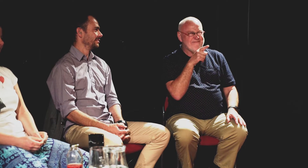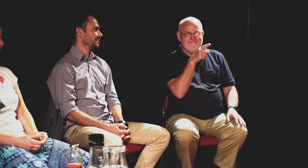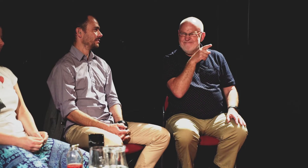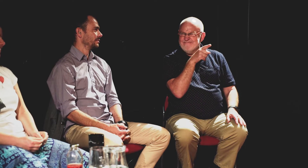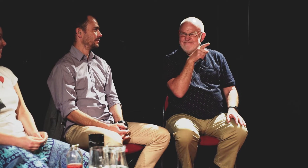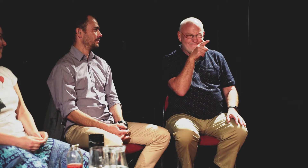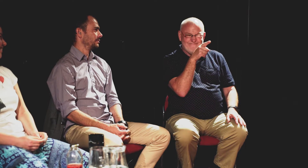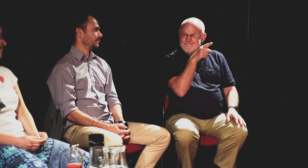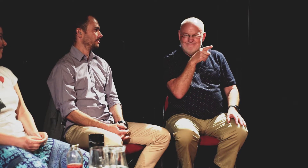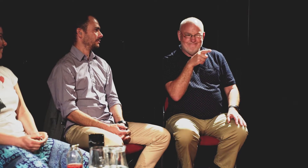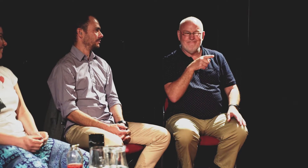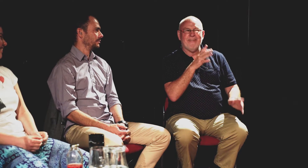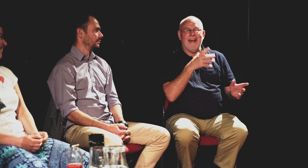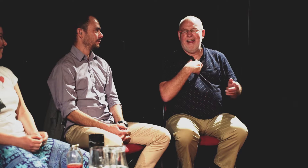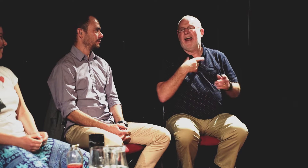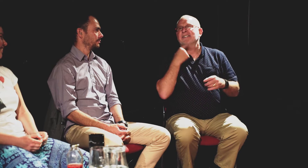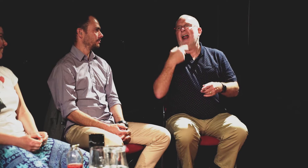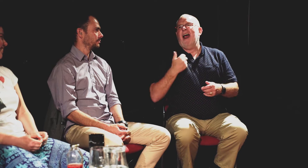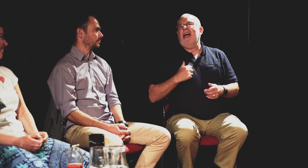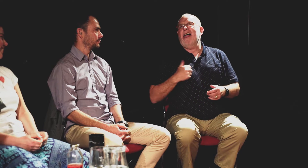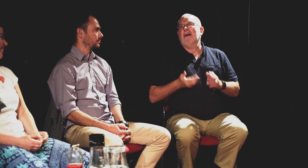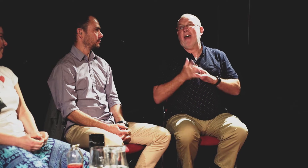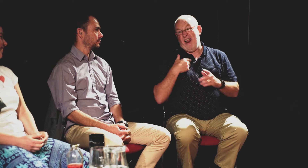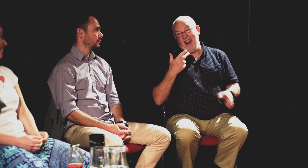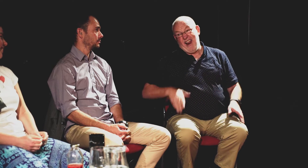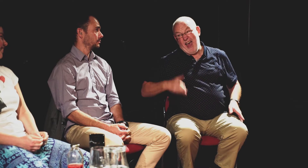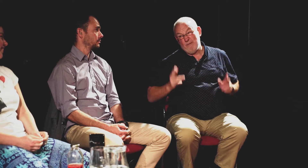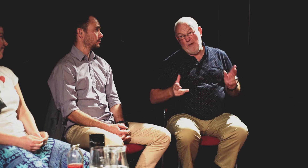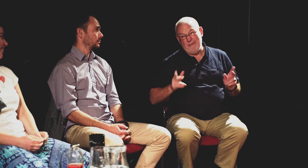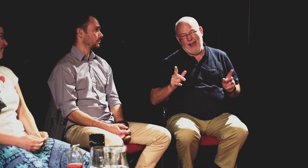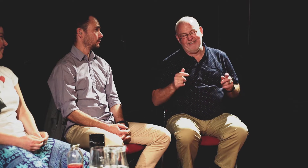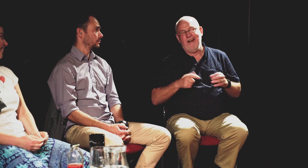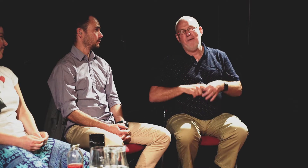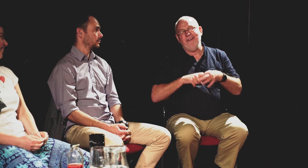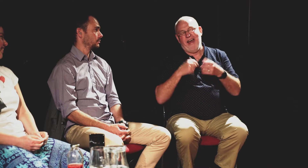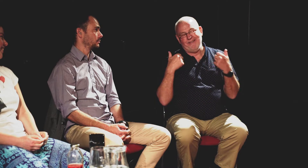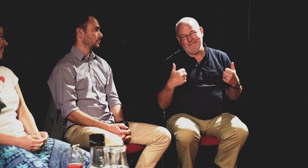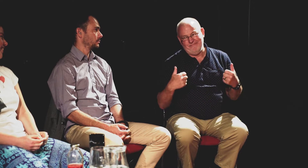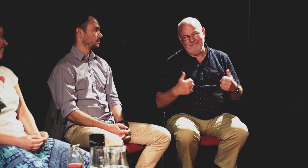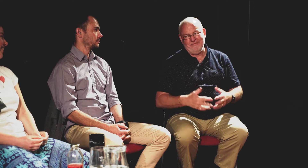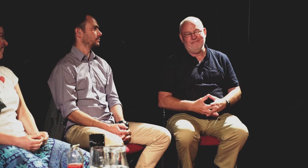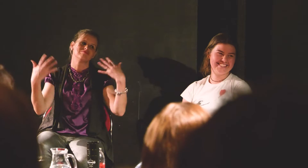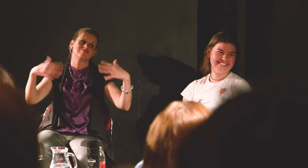cheated majorly throughout the apprenticeship. But I used to go, I think it was a bit like a cowboy, but now I'm